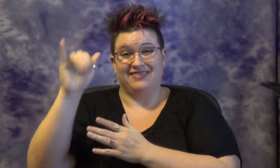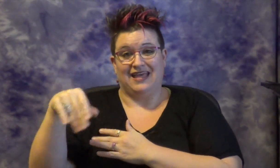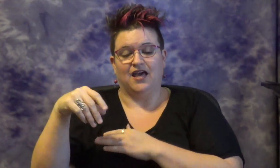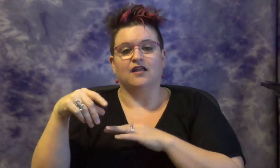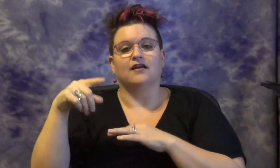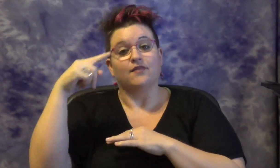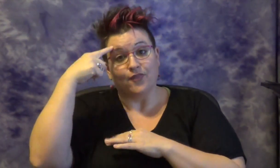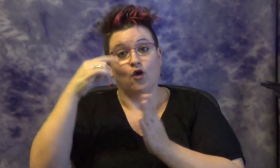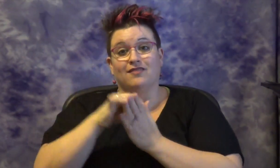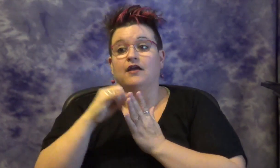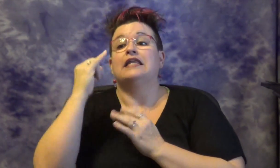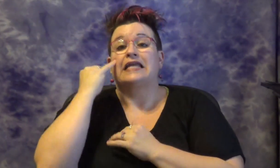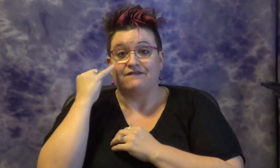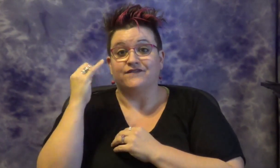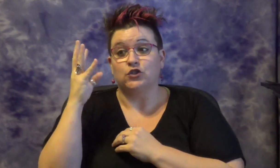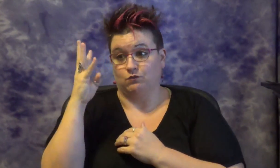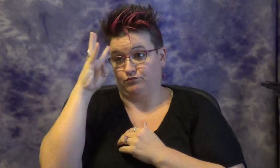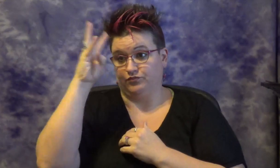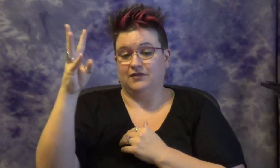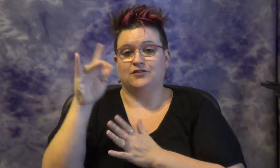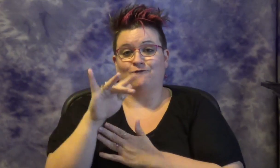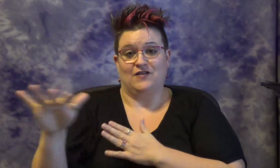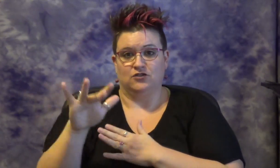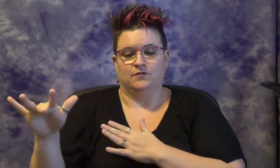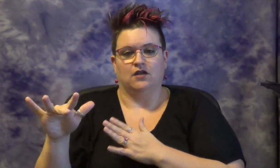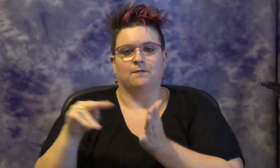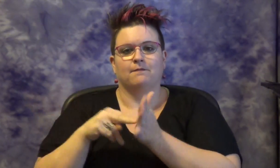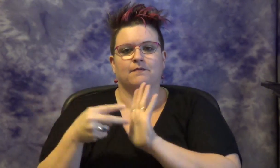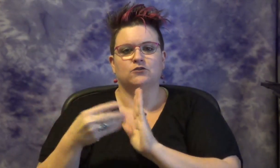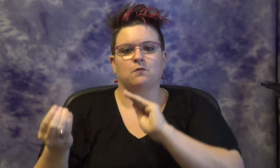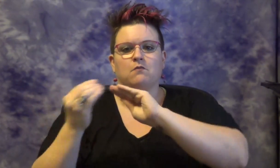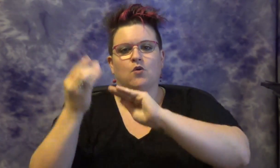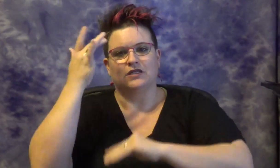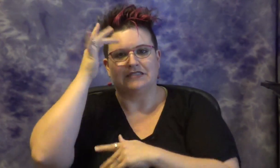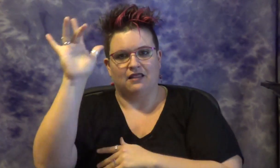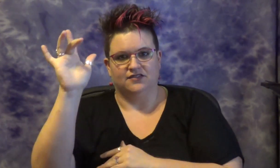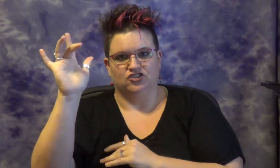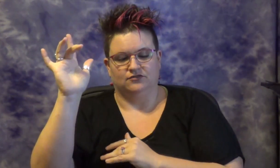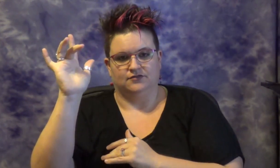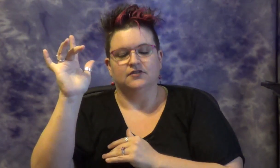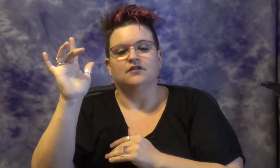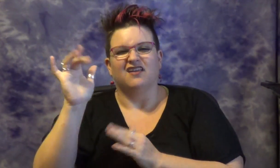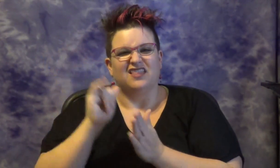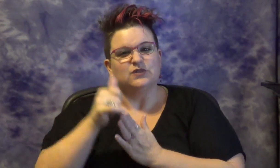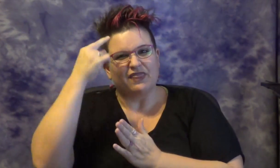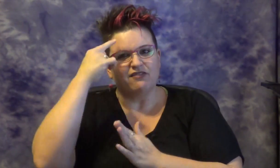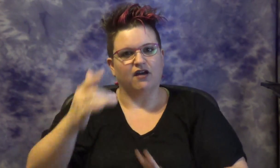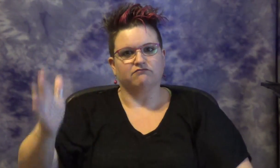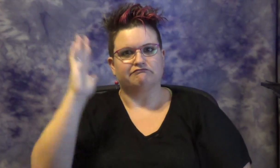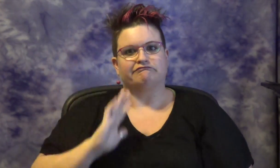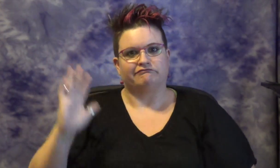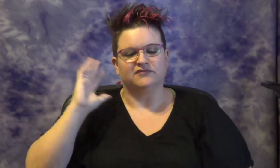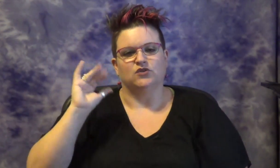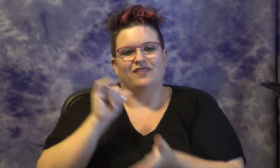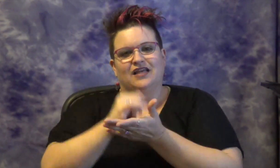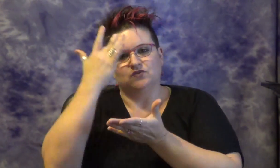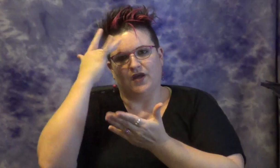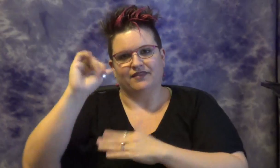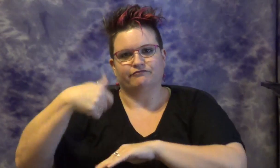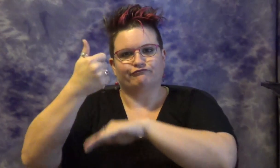The reason that they invented this system is they thought that if you finger spelled everything, it would increase your knowledge and you